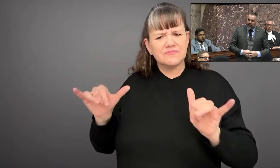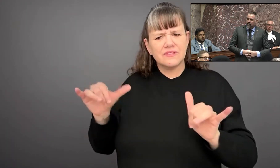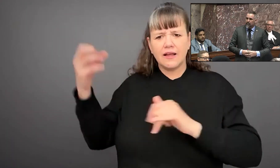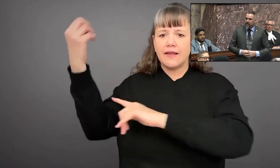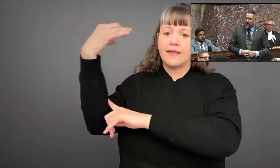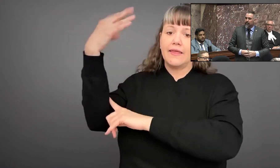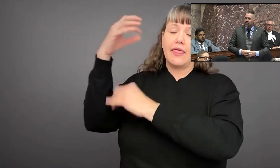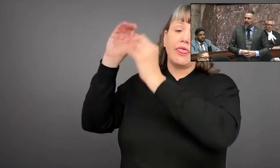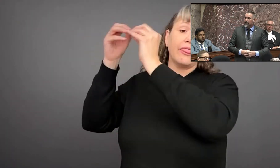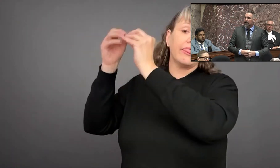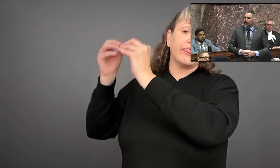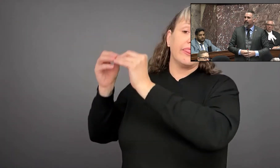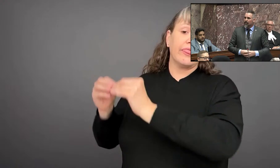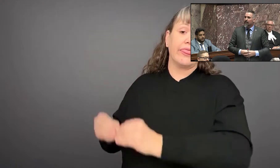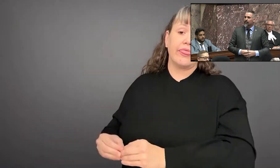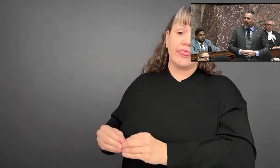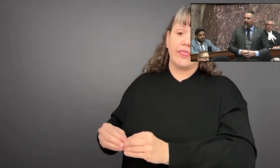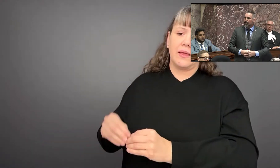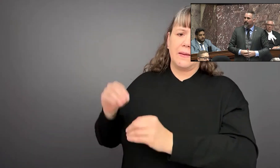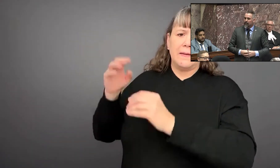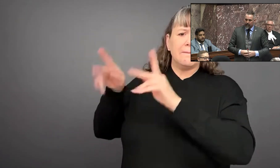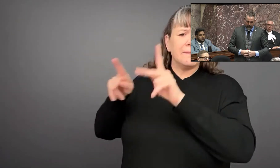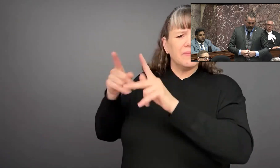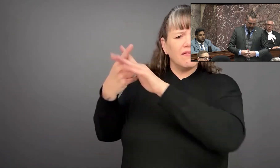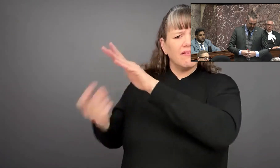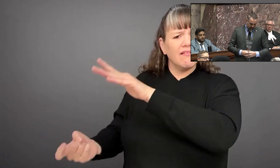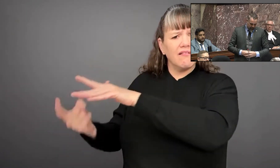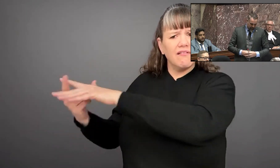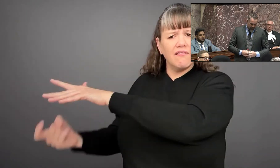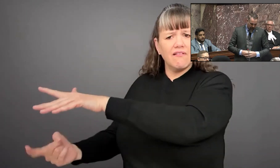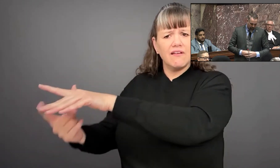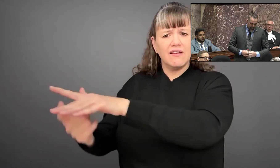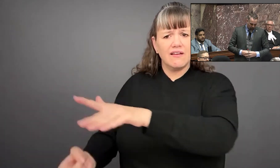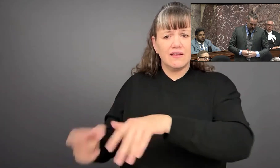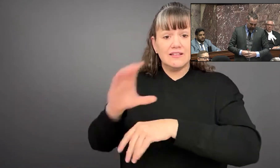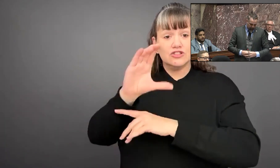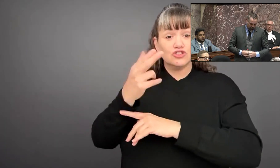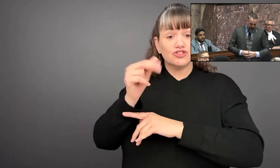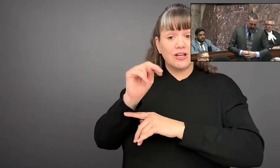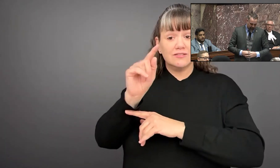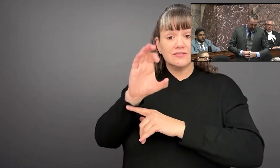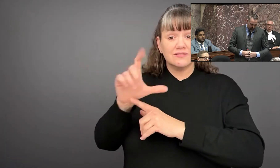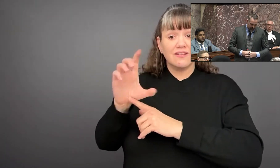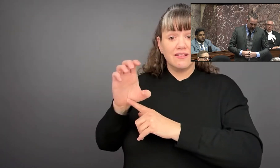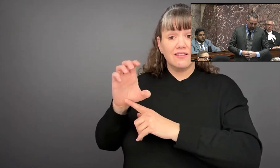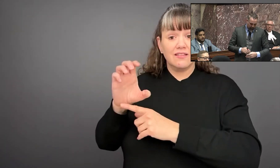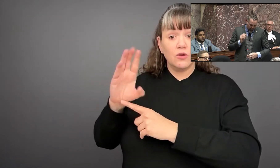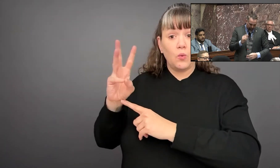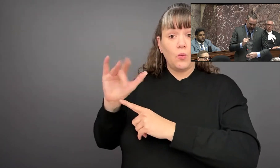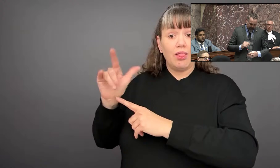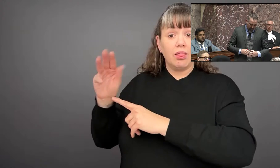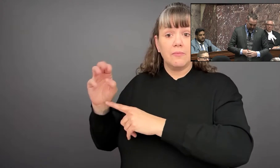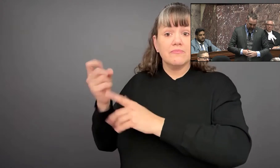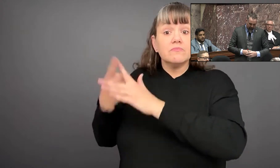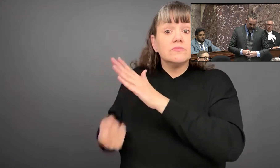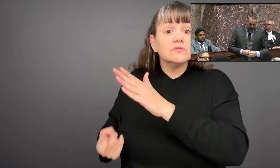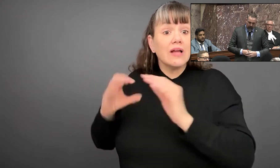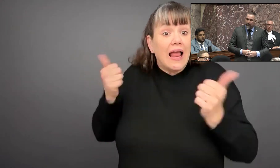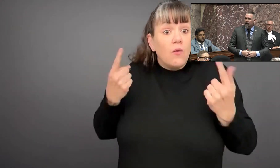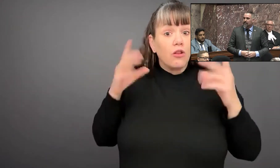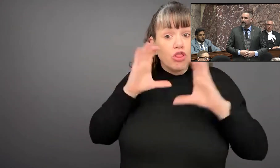Chantal Williams was missing. Was anybody even looking for her? How many more children will BC lose before this